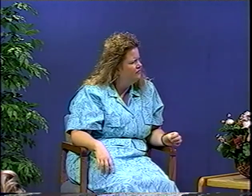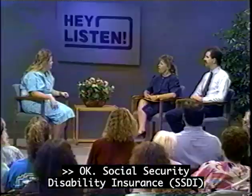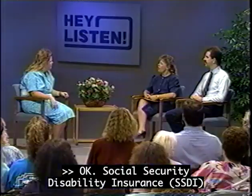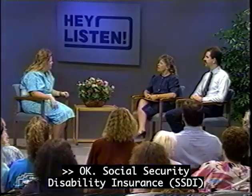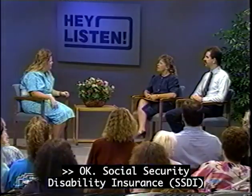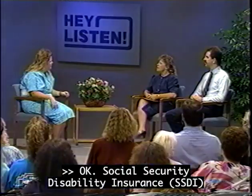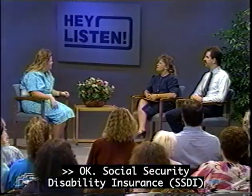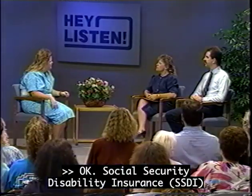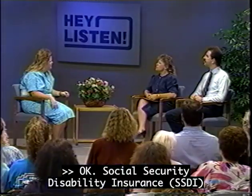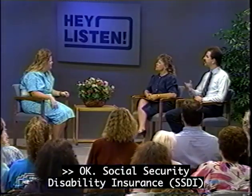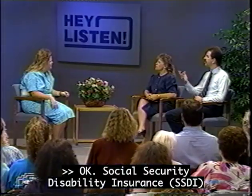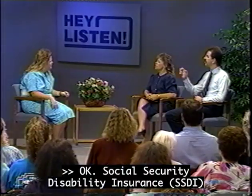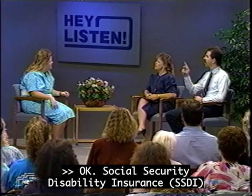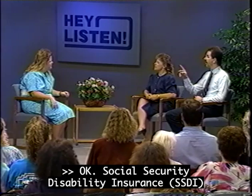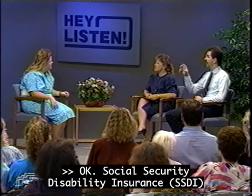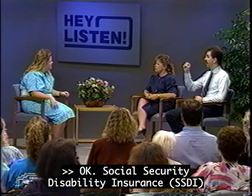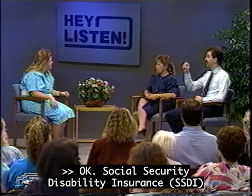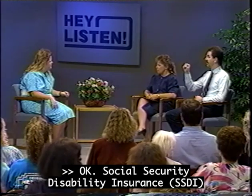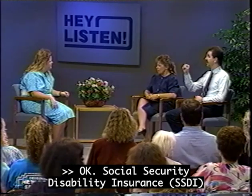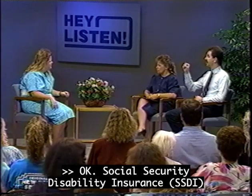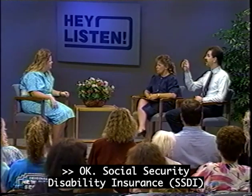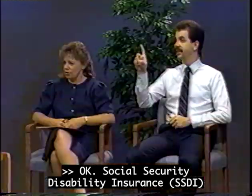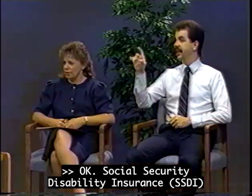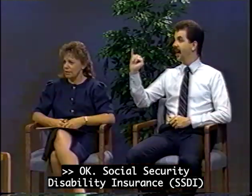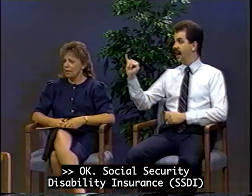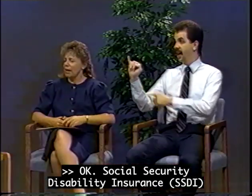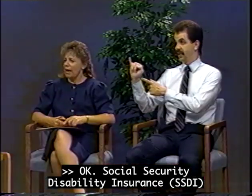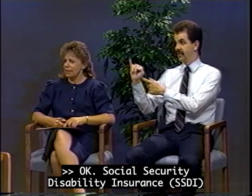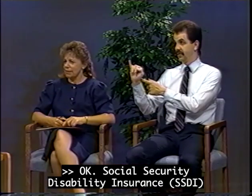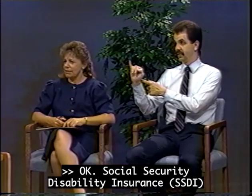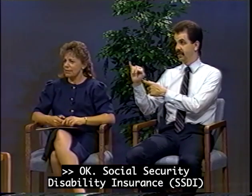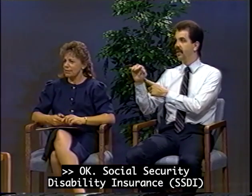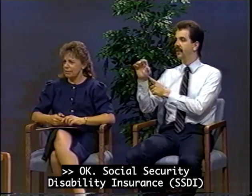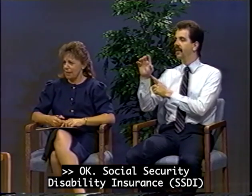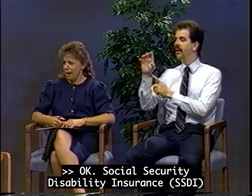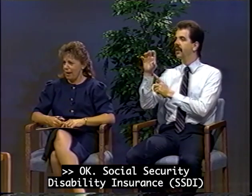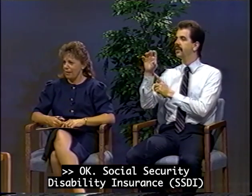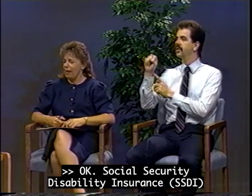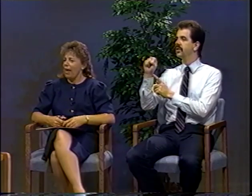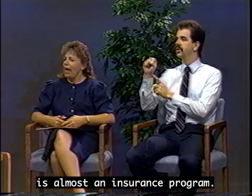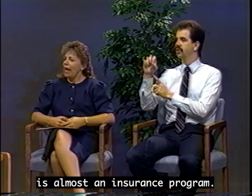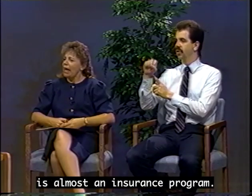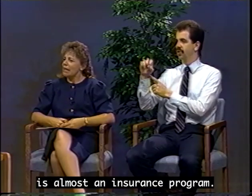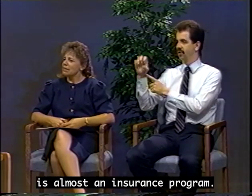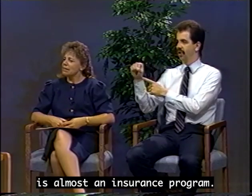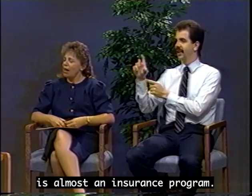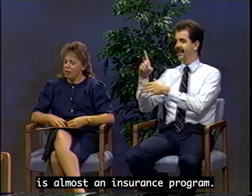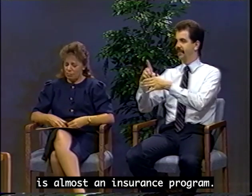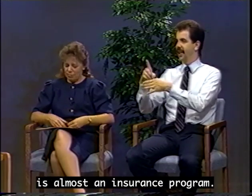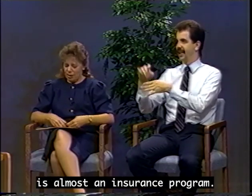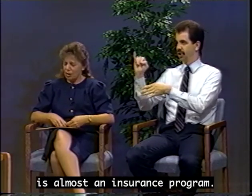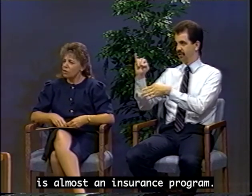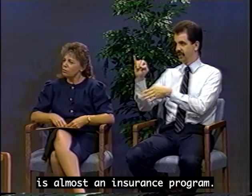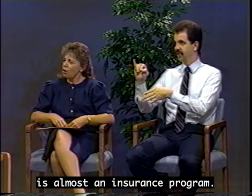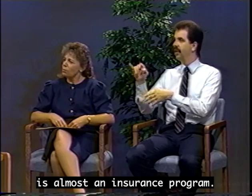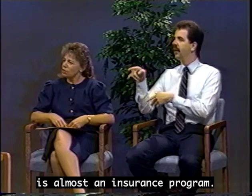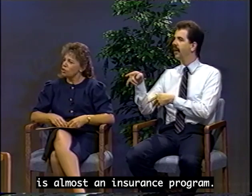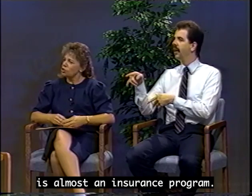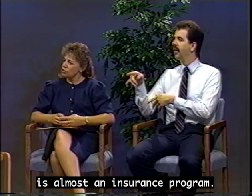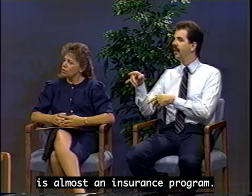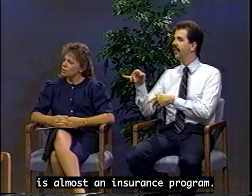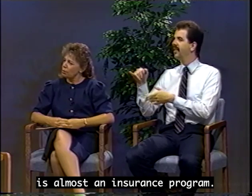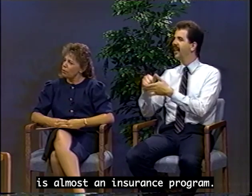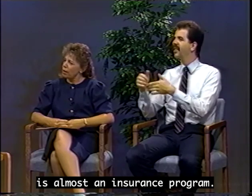SSDI? Okay, Social Security Disability Insurance, SSDI, is